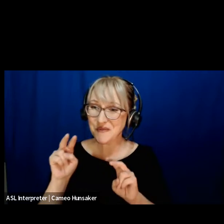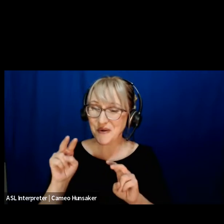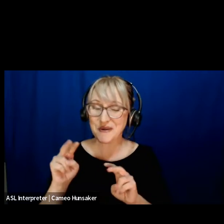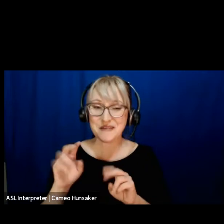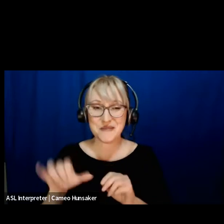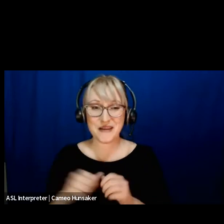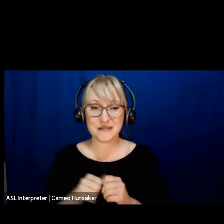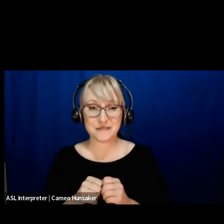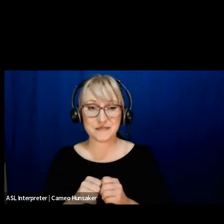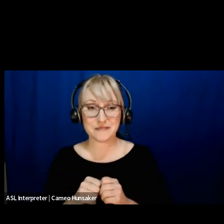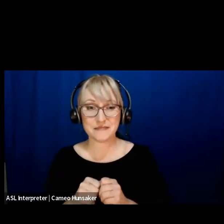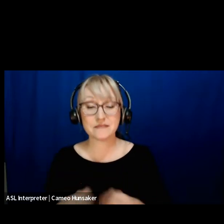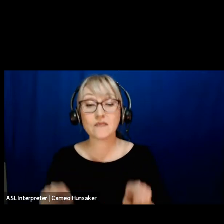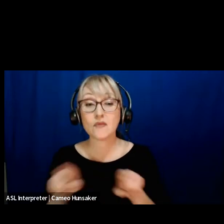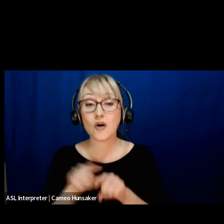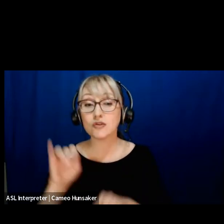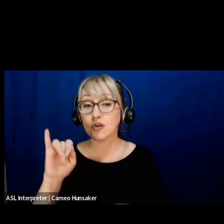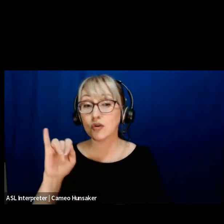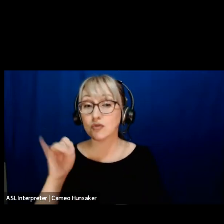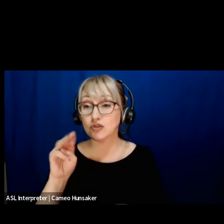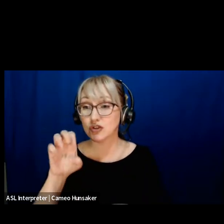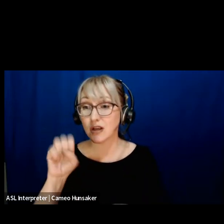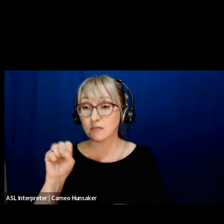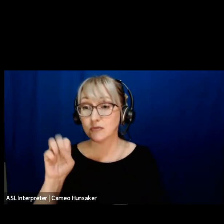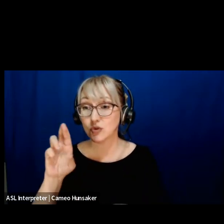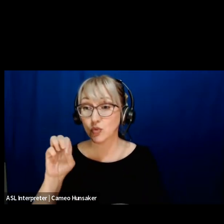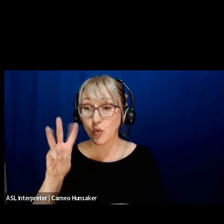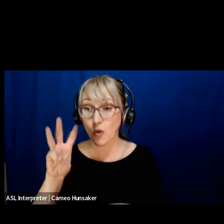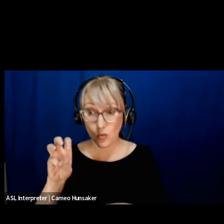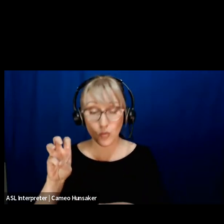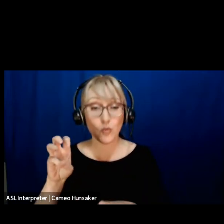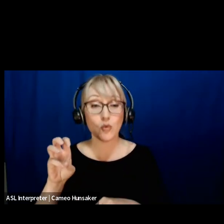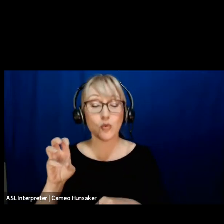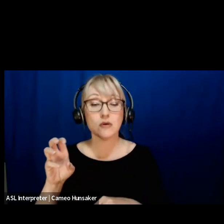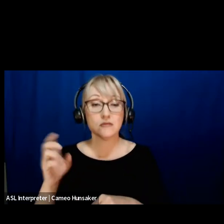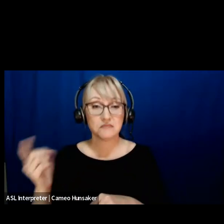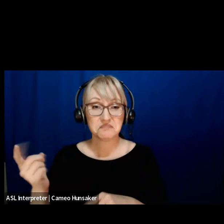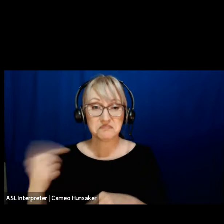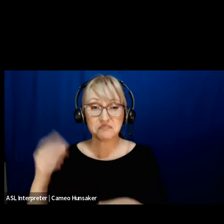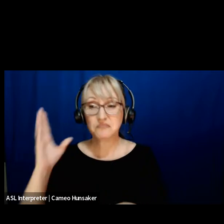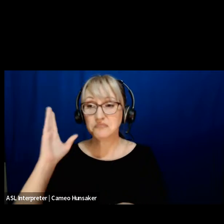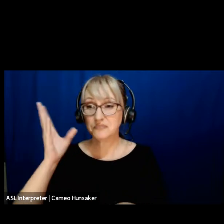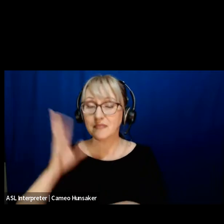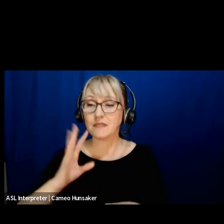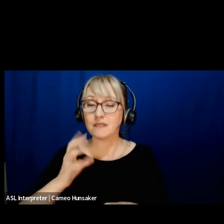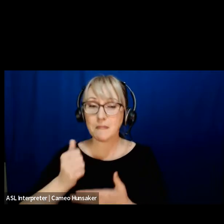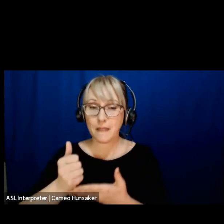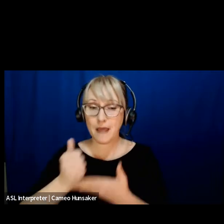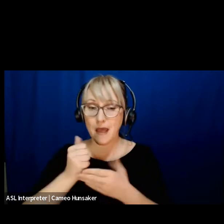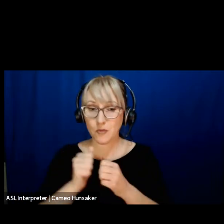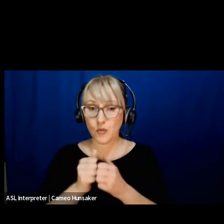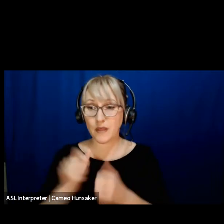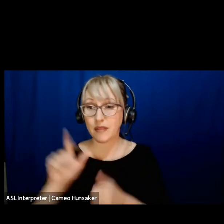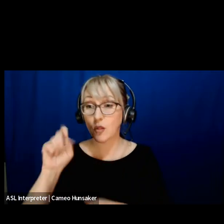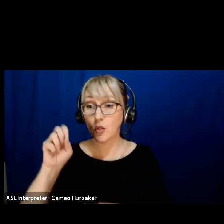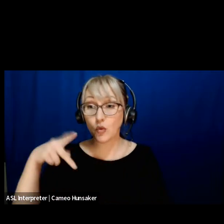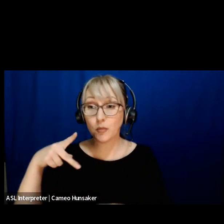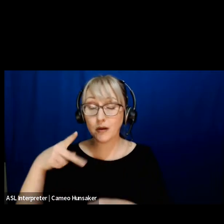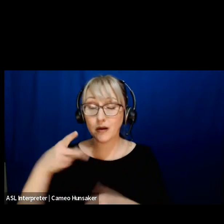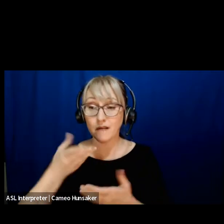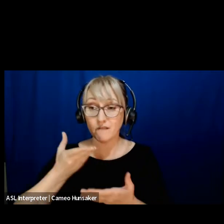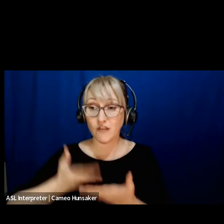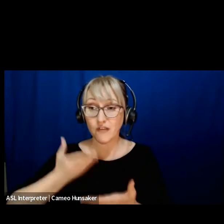James Rowe is coming to talk with us and to help us possibly with our loop verification project, if any